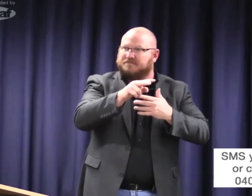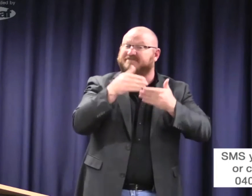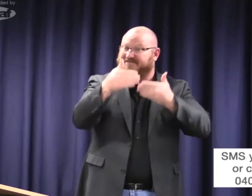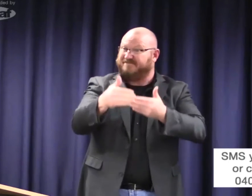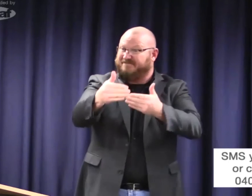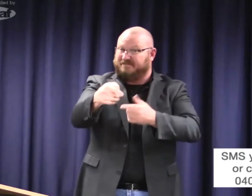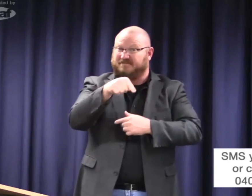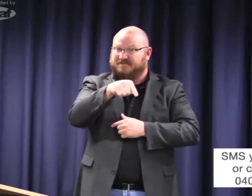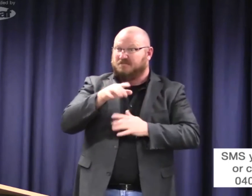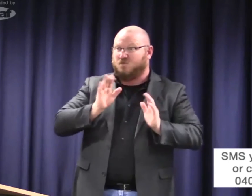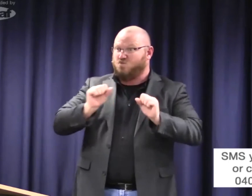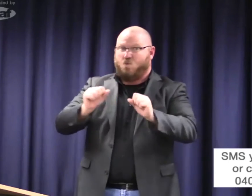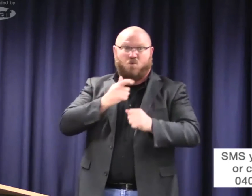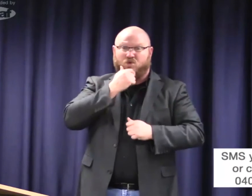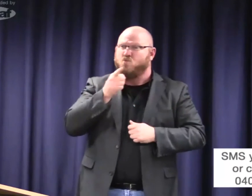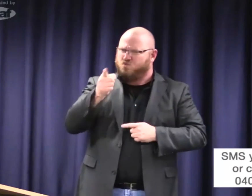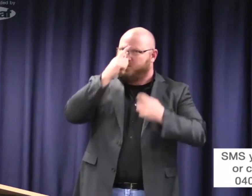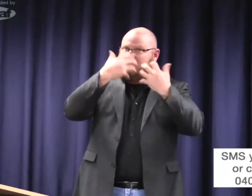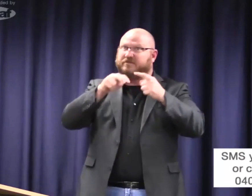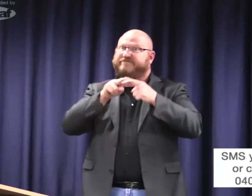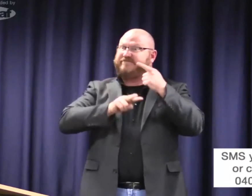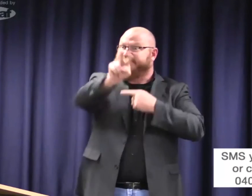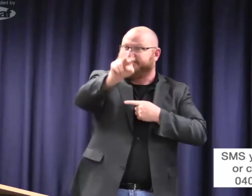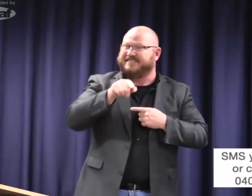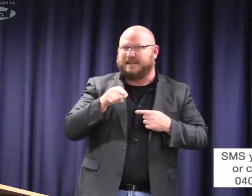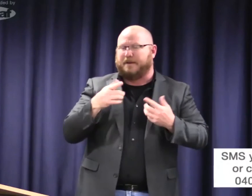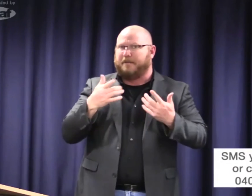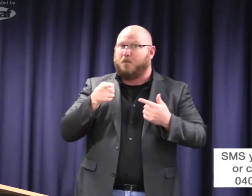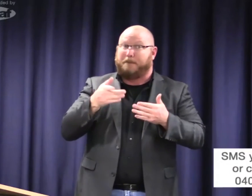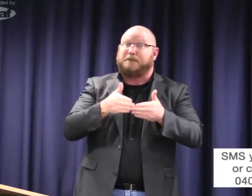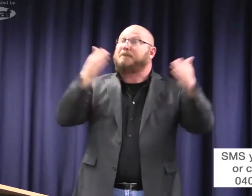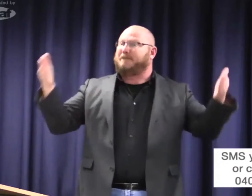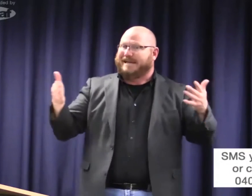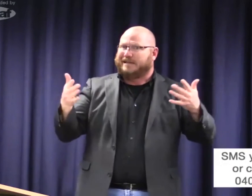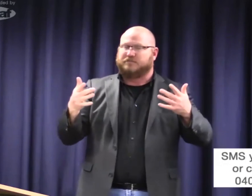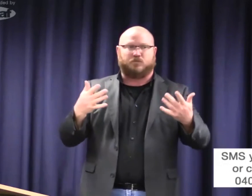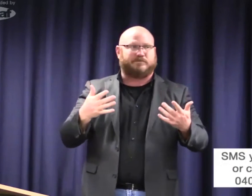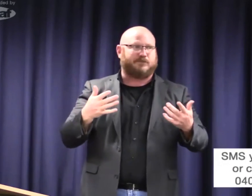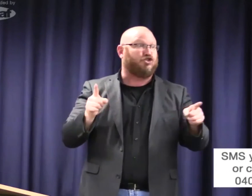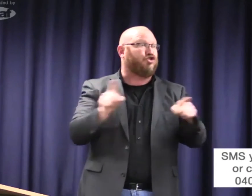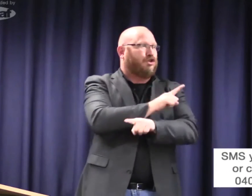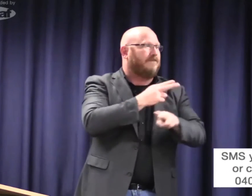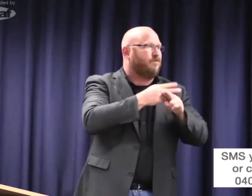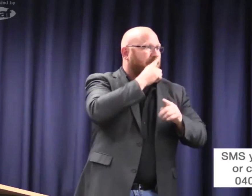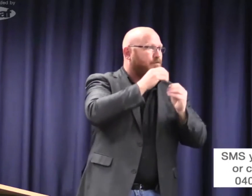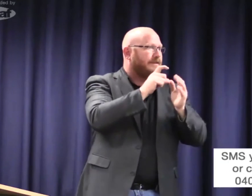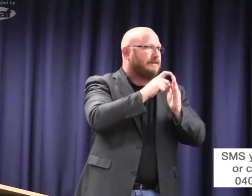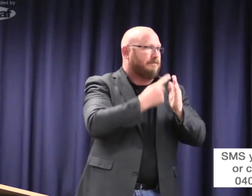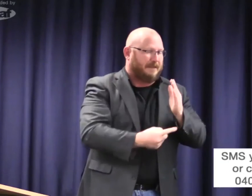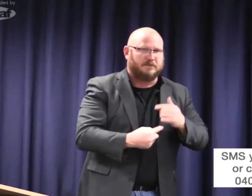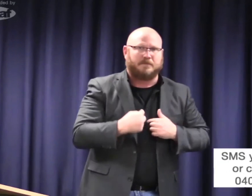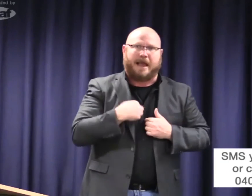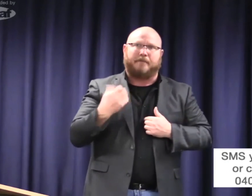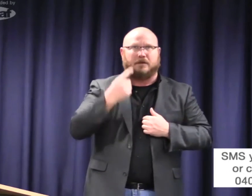then you could work it that way, it's really your choice. But I think the